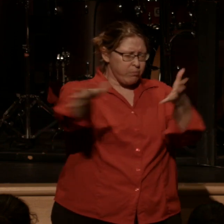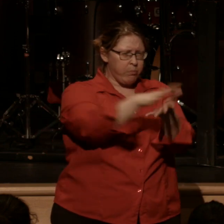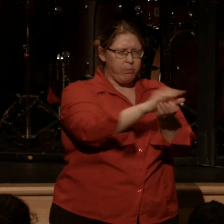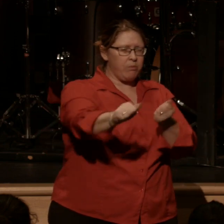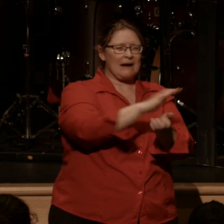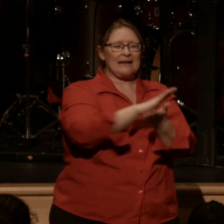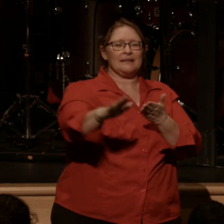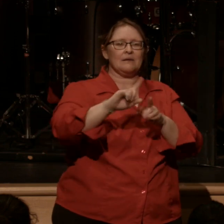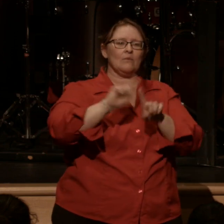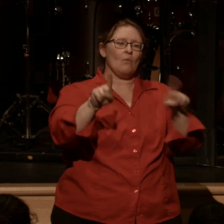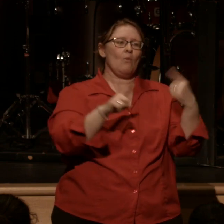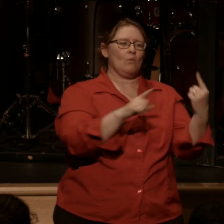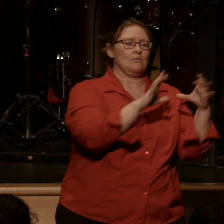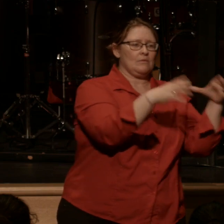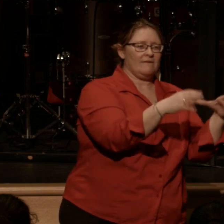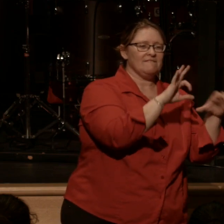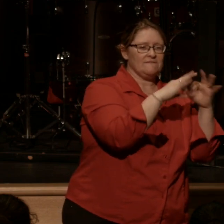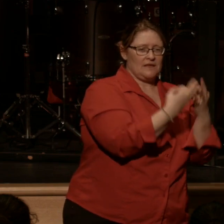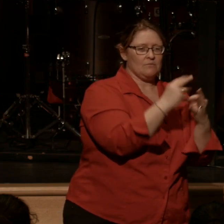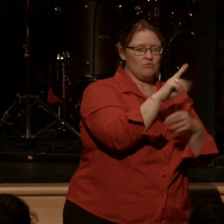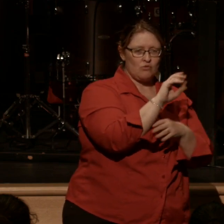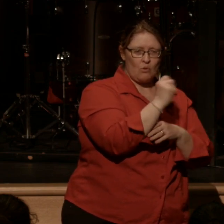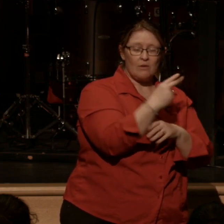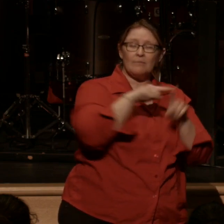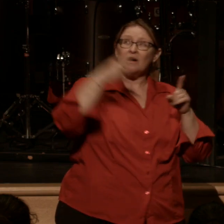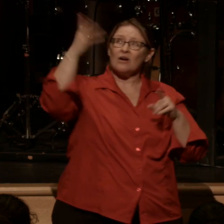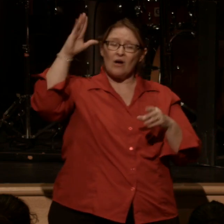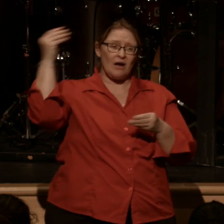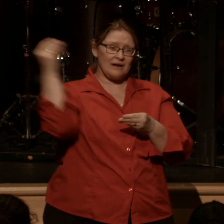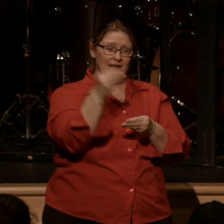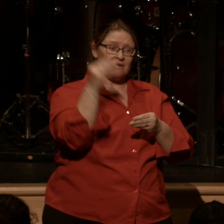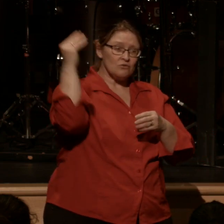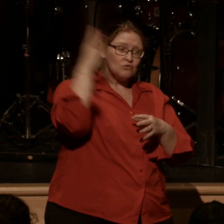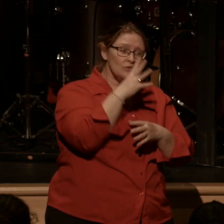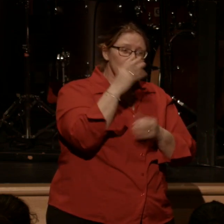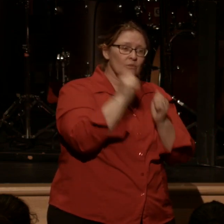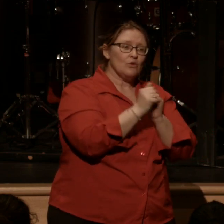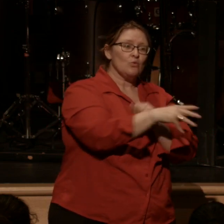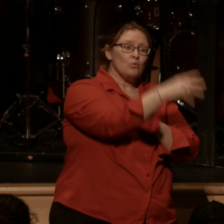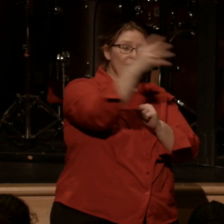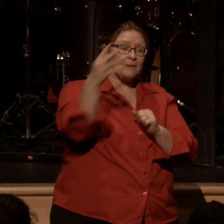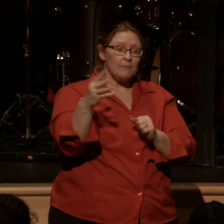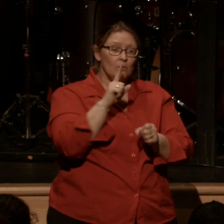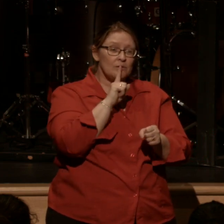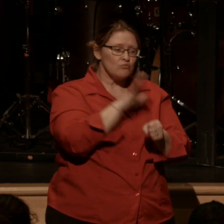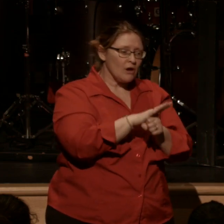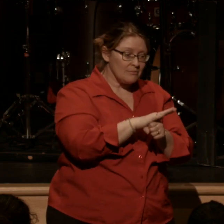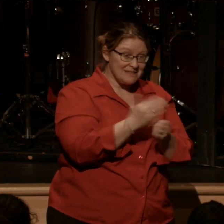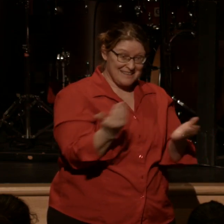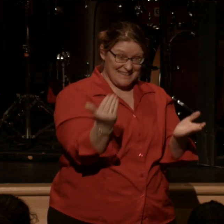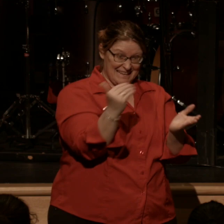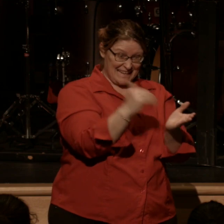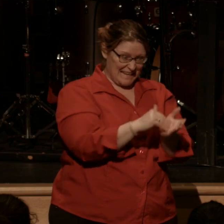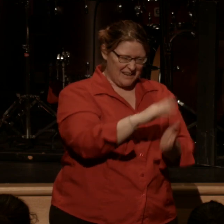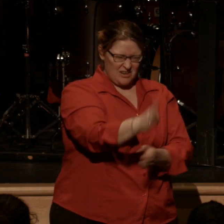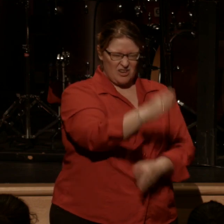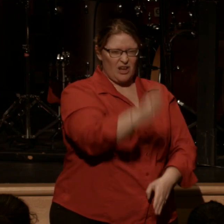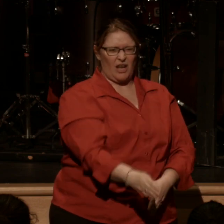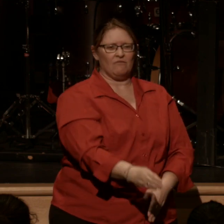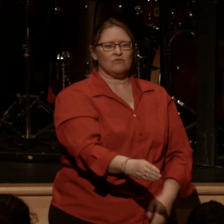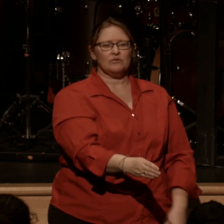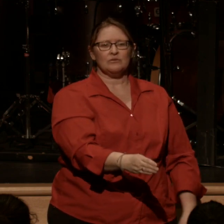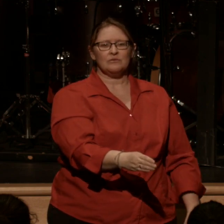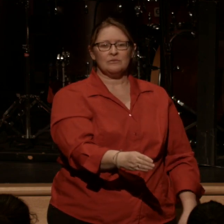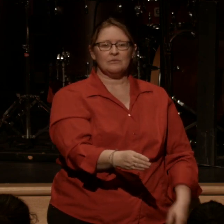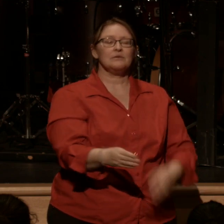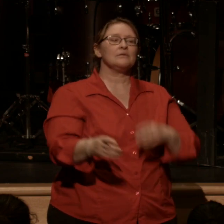for the family of Noah. But God shows grace in that story with a rainbow and the promise that I will never do this again. You see the theme?